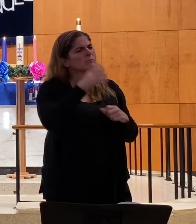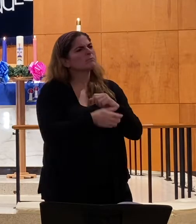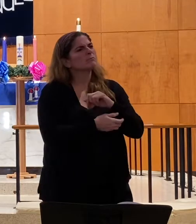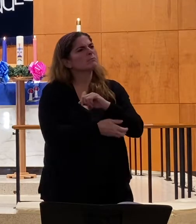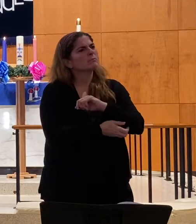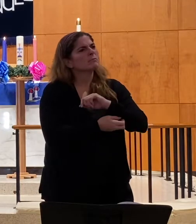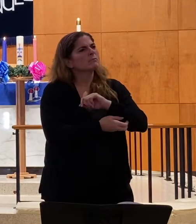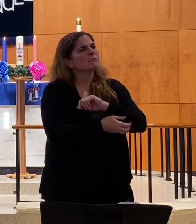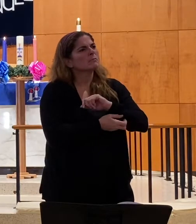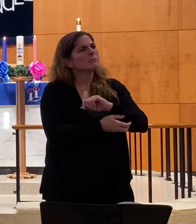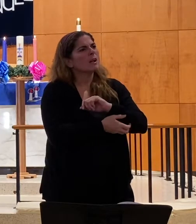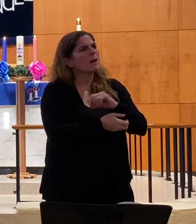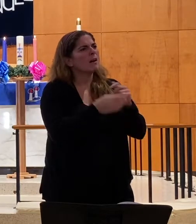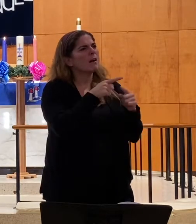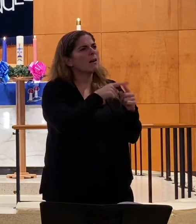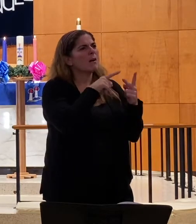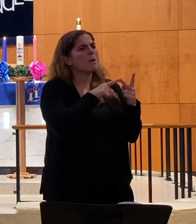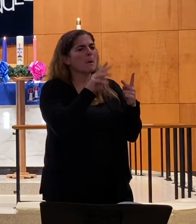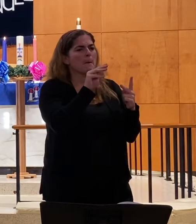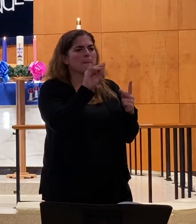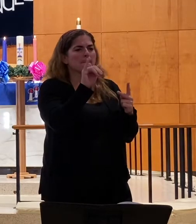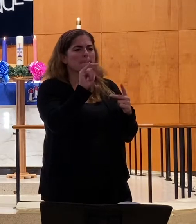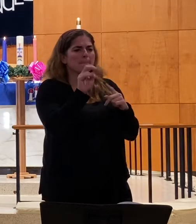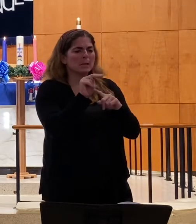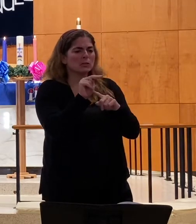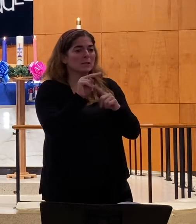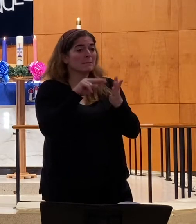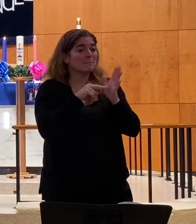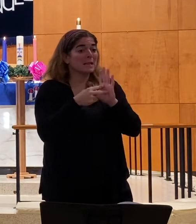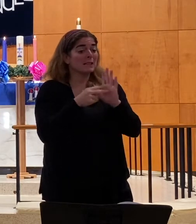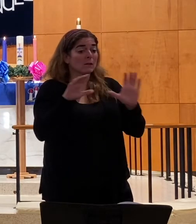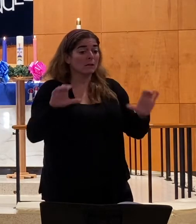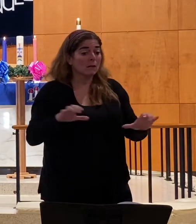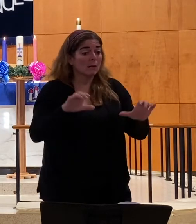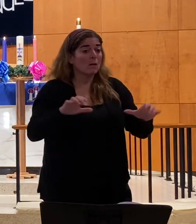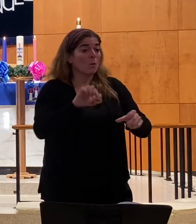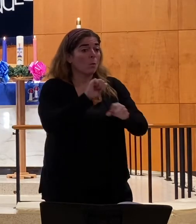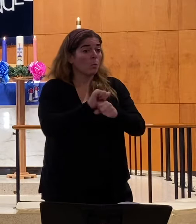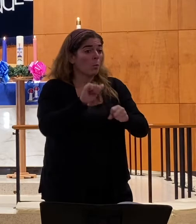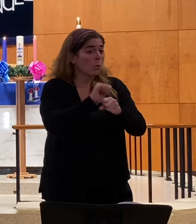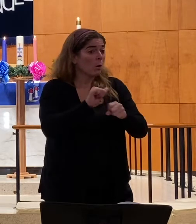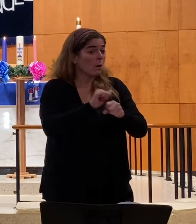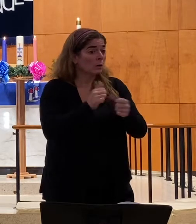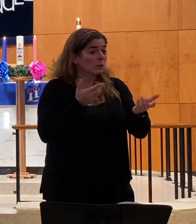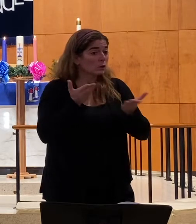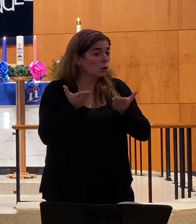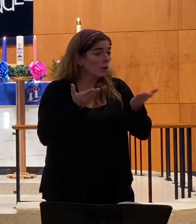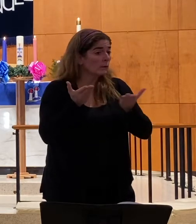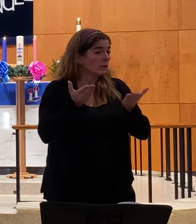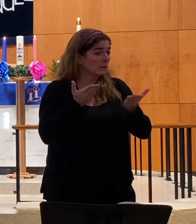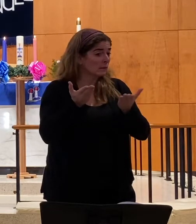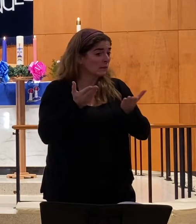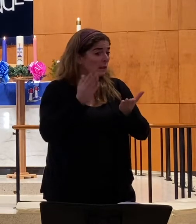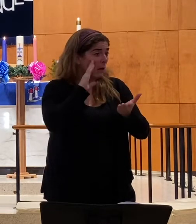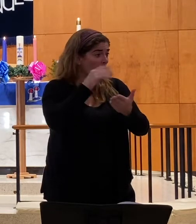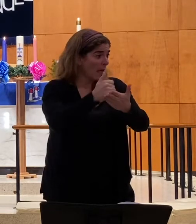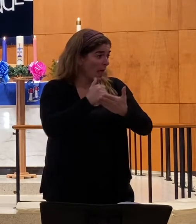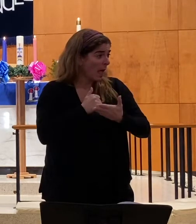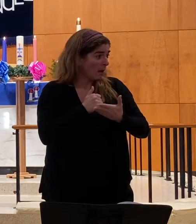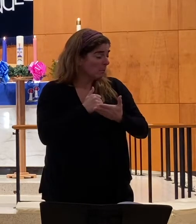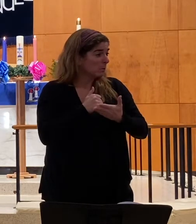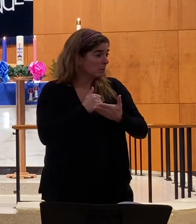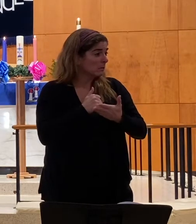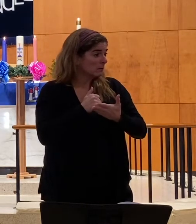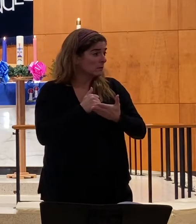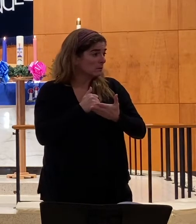mission as our work of getting as many people into heaven as possible. Further, such thinking makes